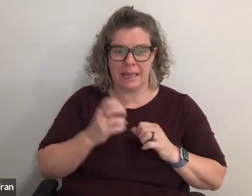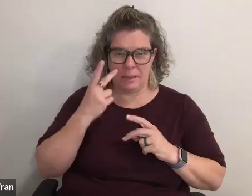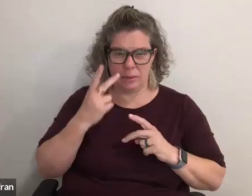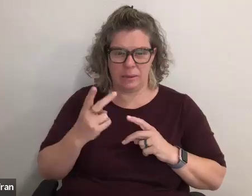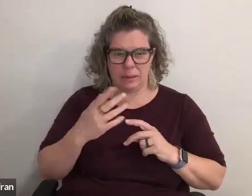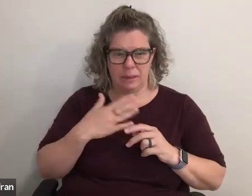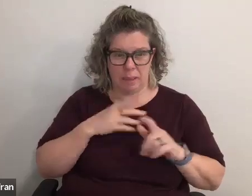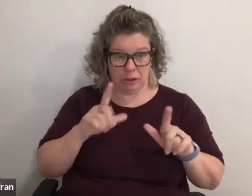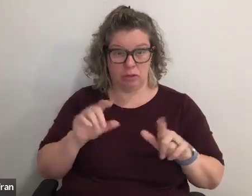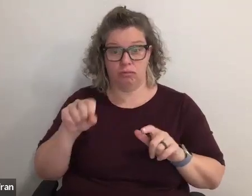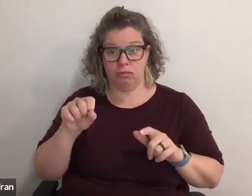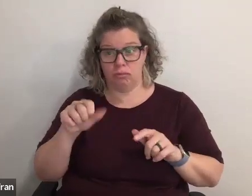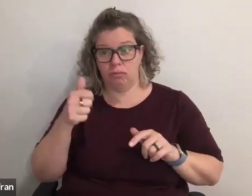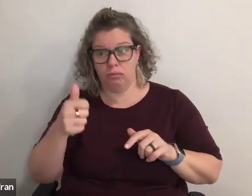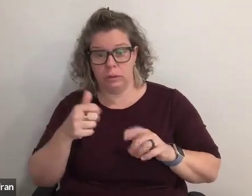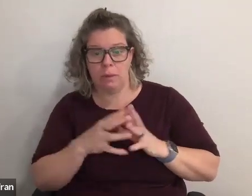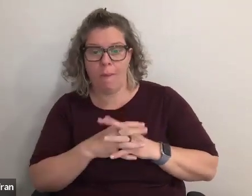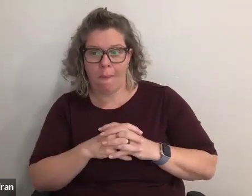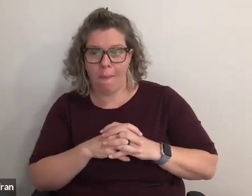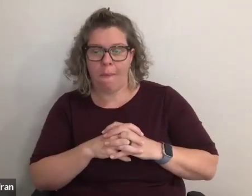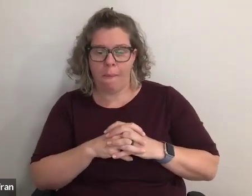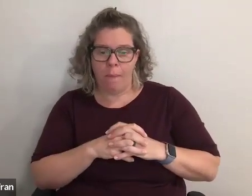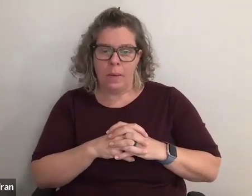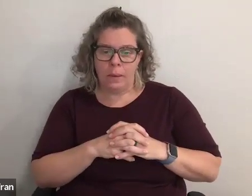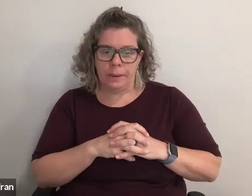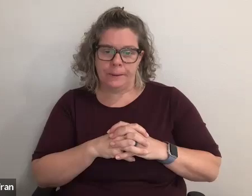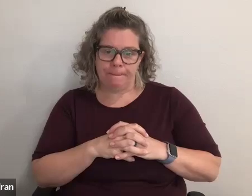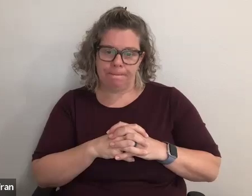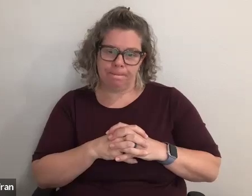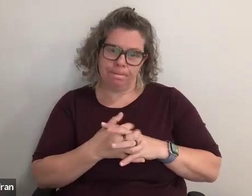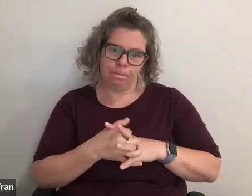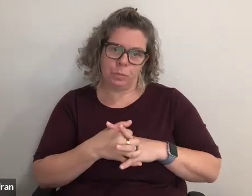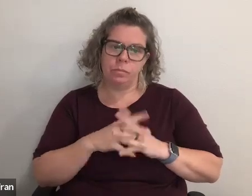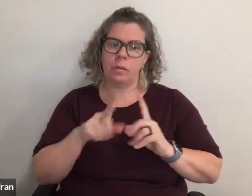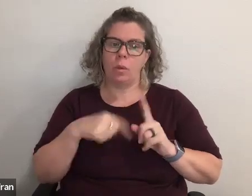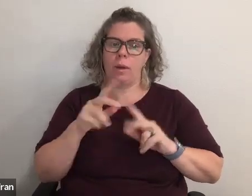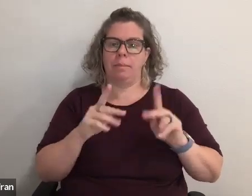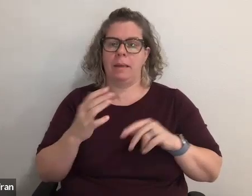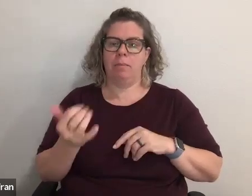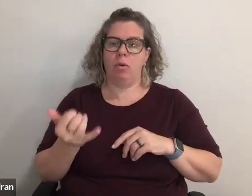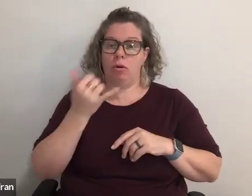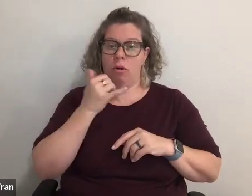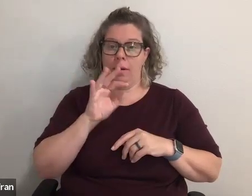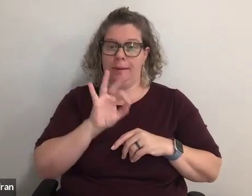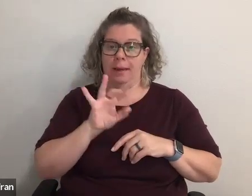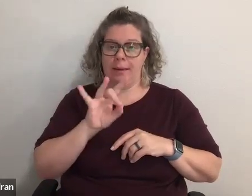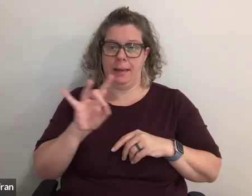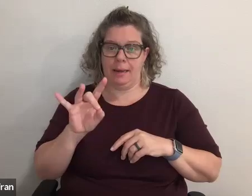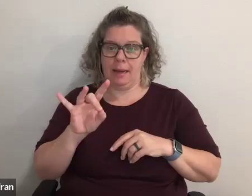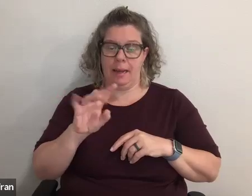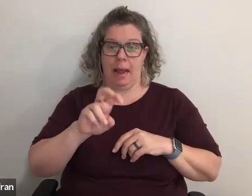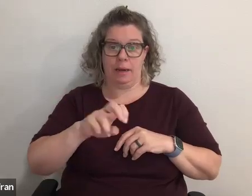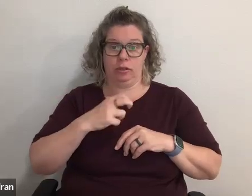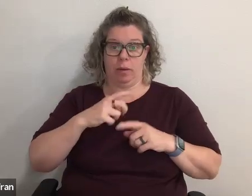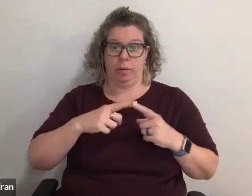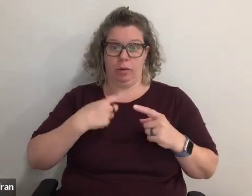my screen again? Yes. Okay. So when people call 988 and it's routed to